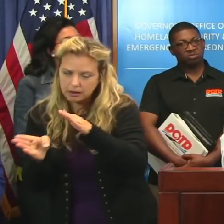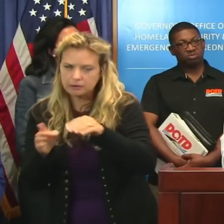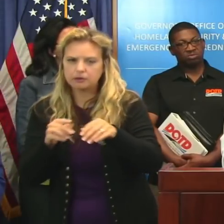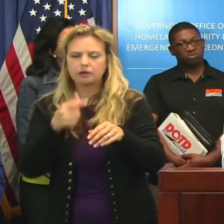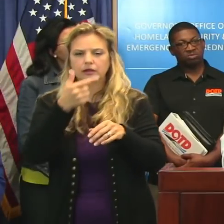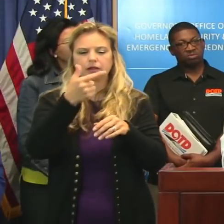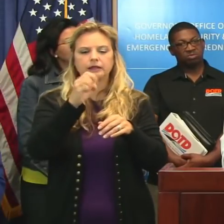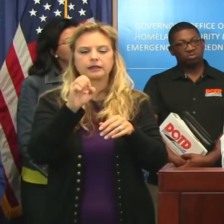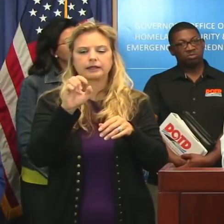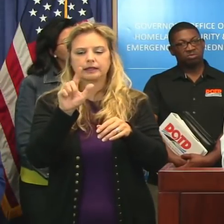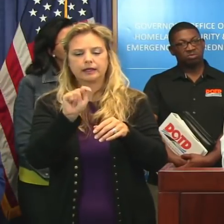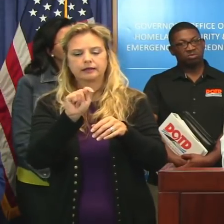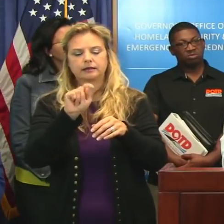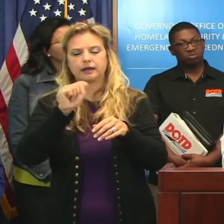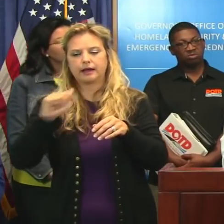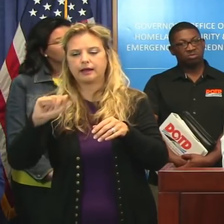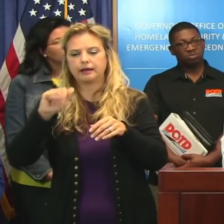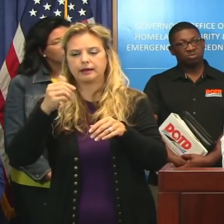That's